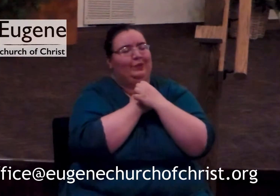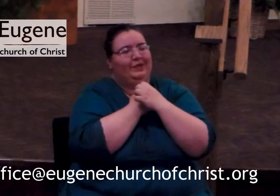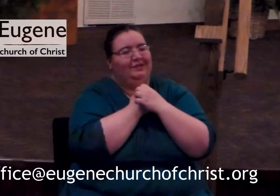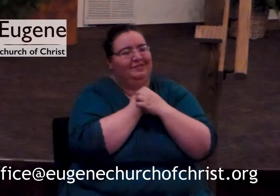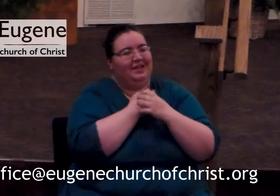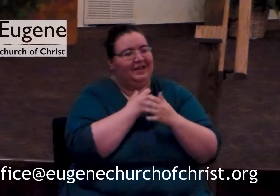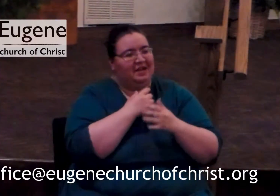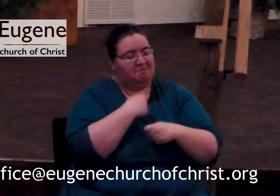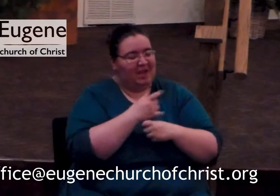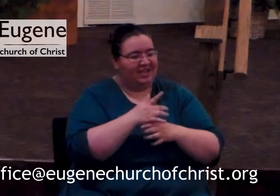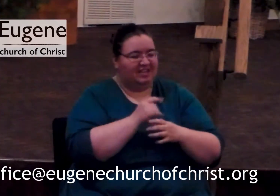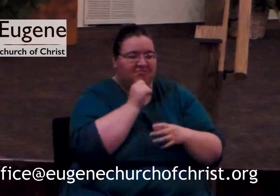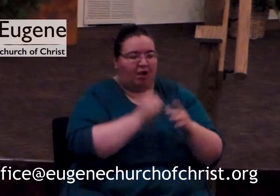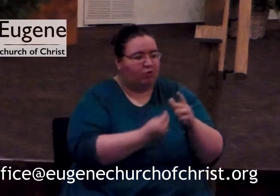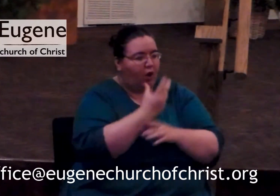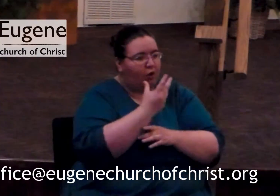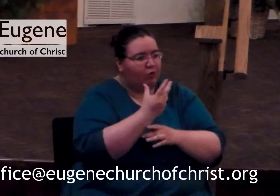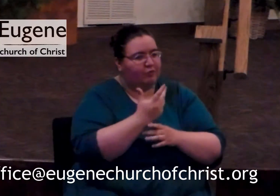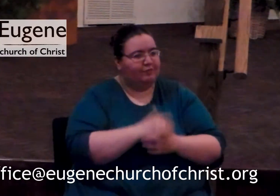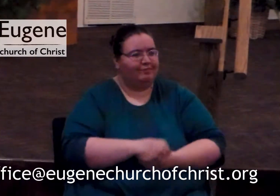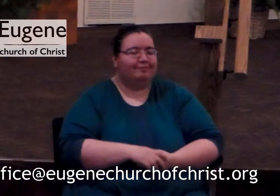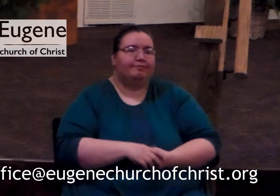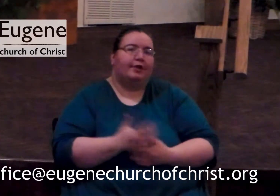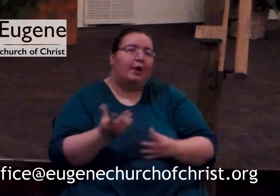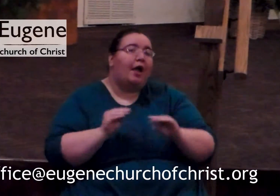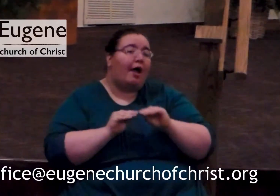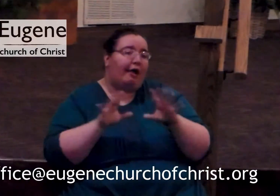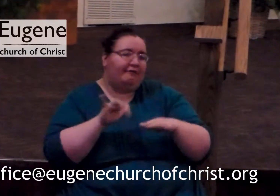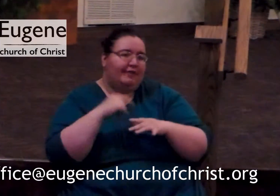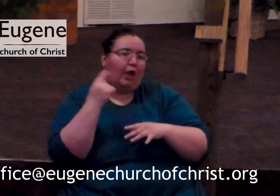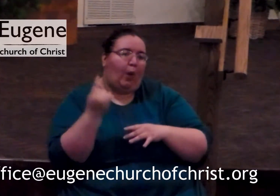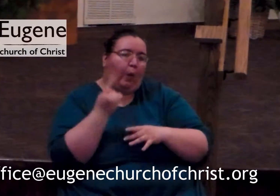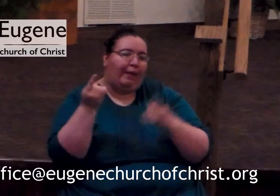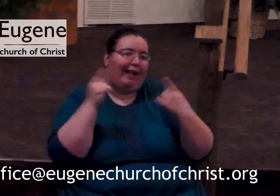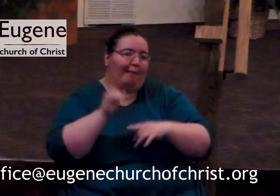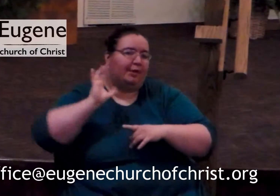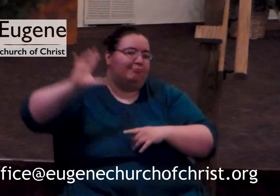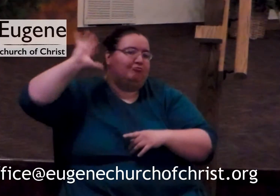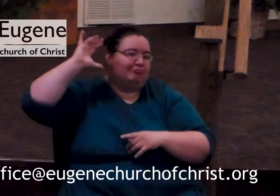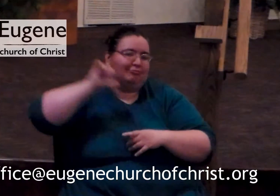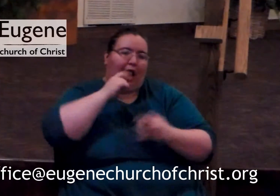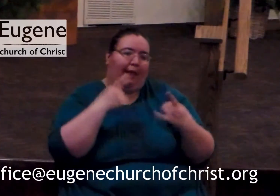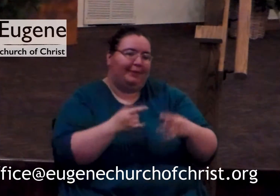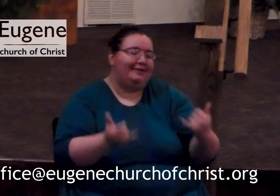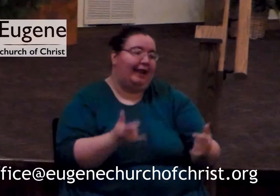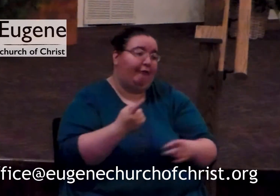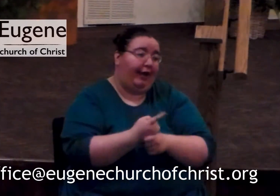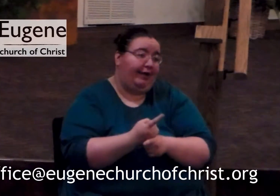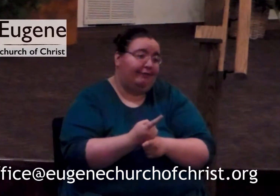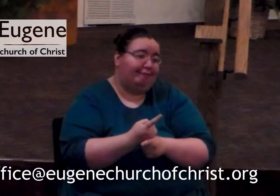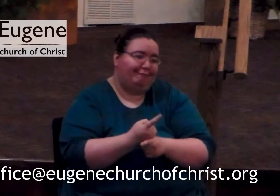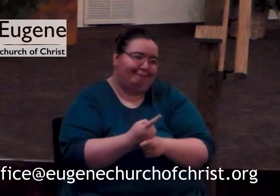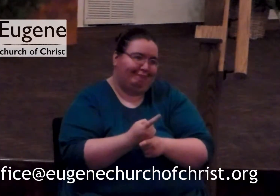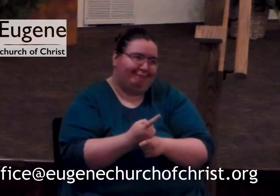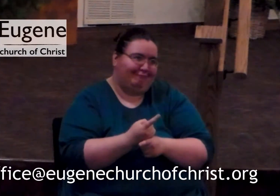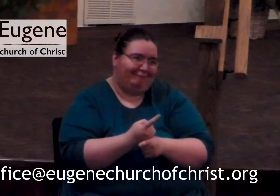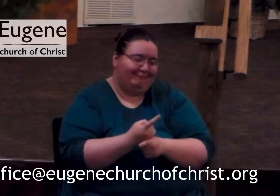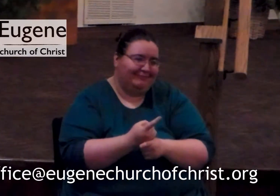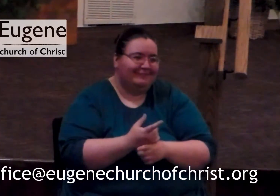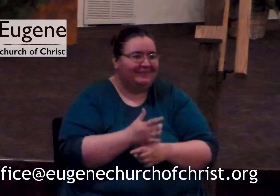The worries of this life and the deceitfulness of wealth. Interesting things to combine together here in the thorns. And I think part